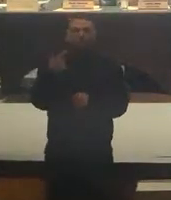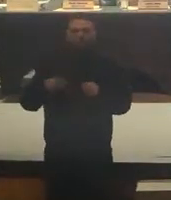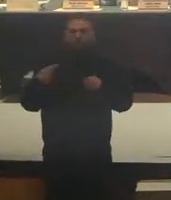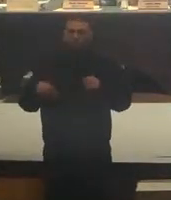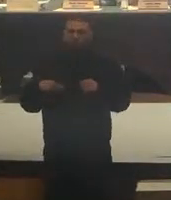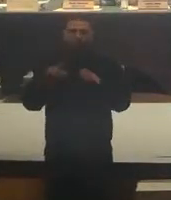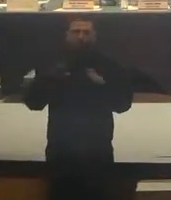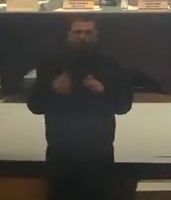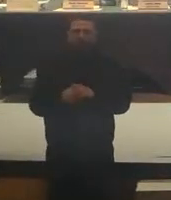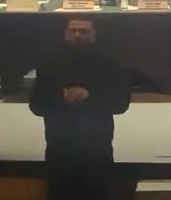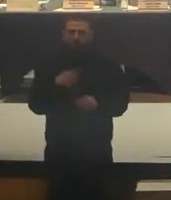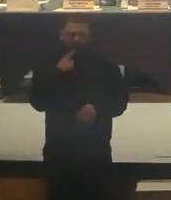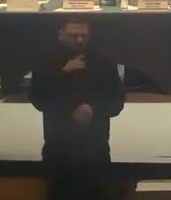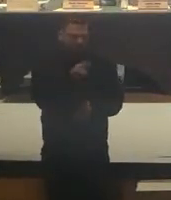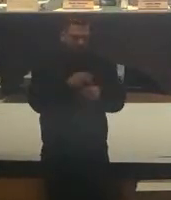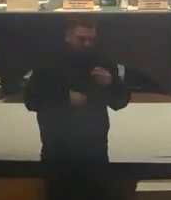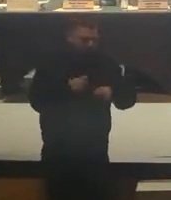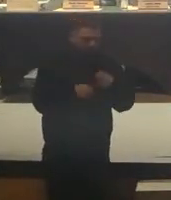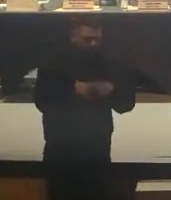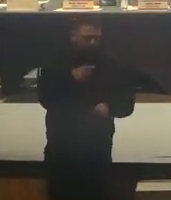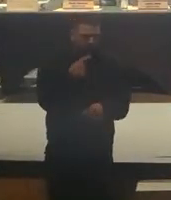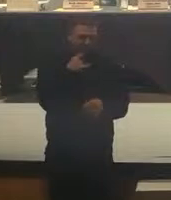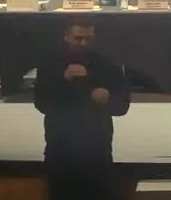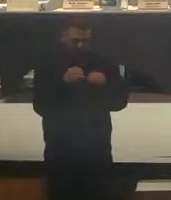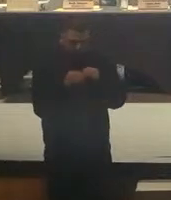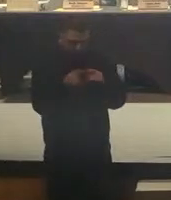No worries. I think we might need that turned on.